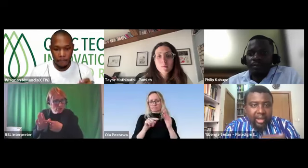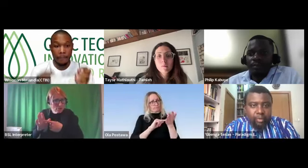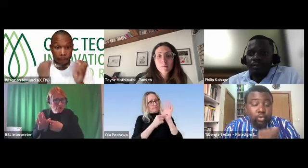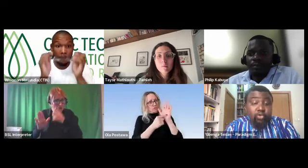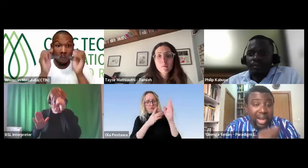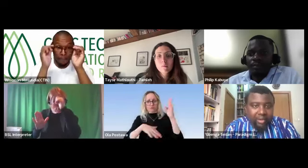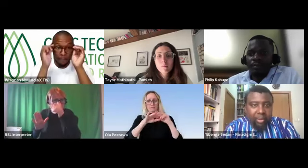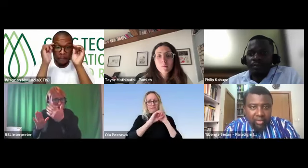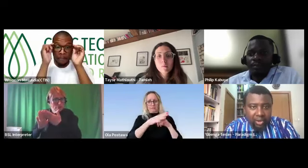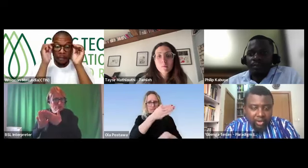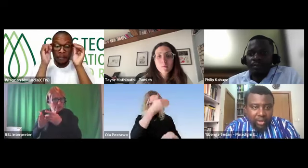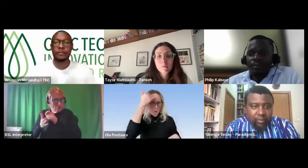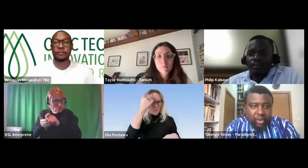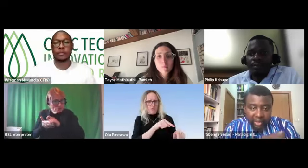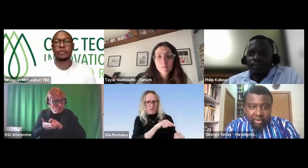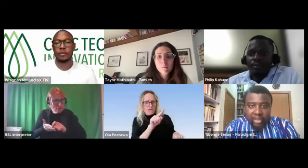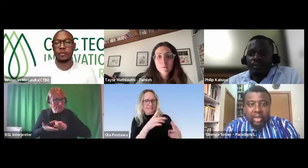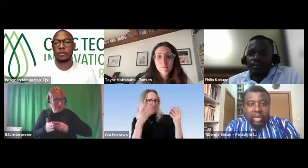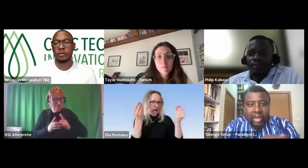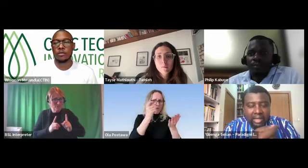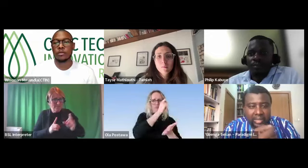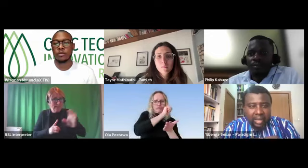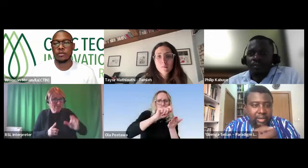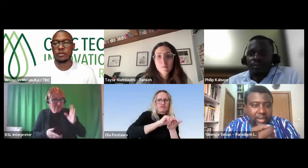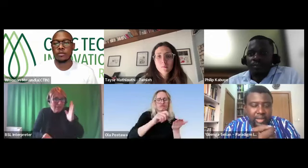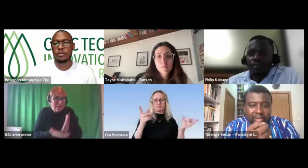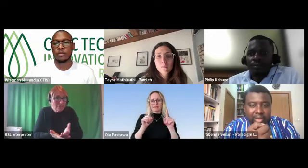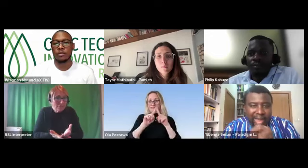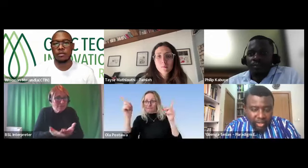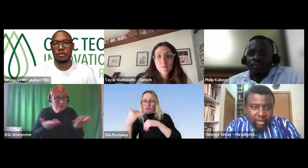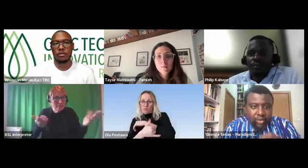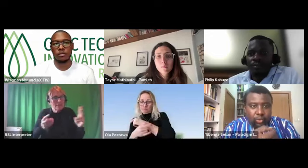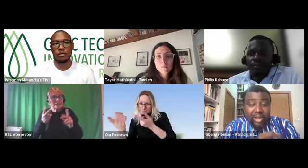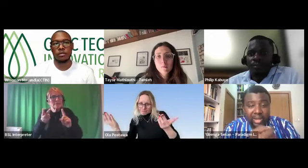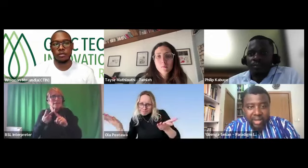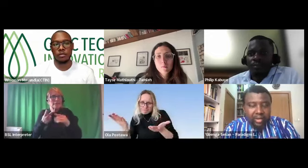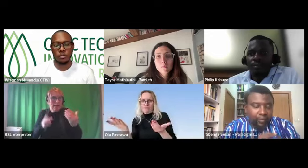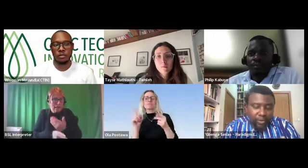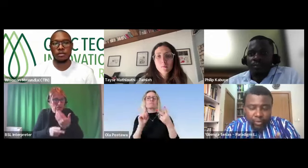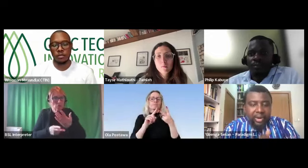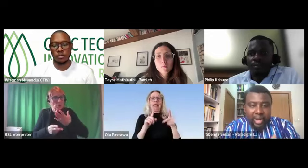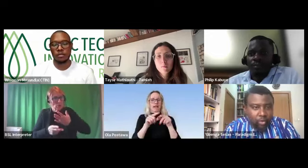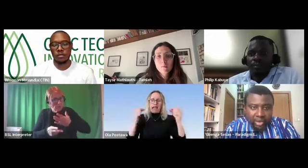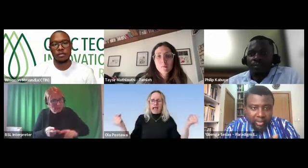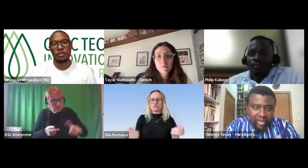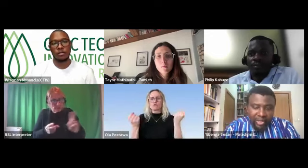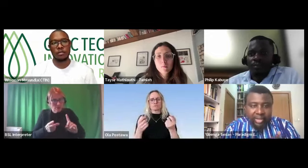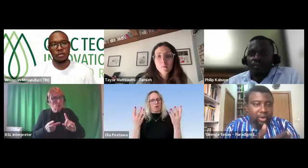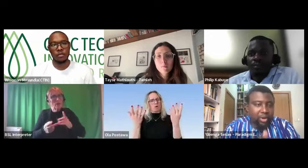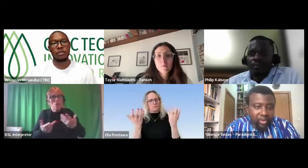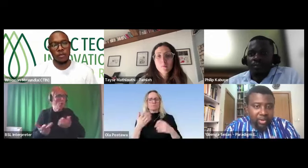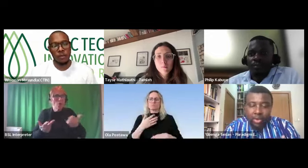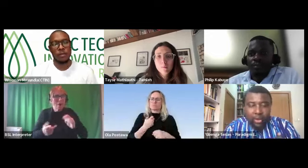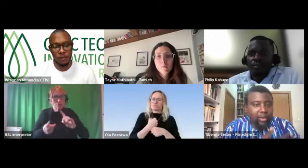were then able to write the plan for the country, literally. And the second is action. We react to many